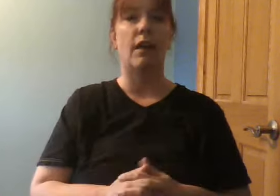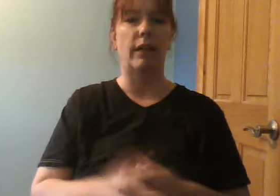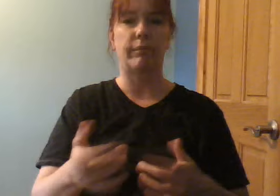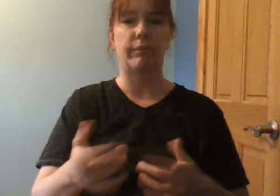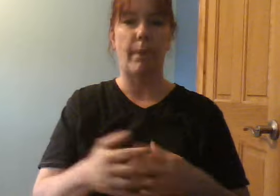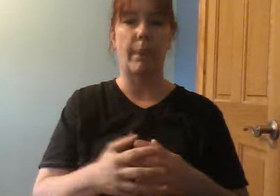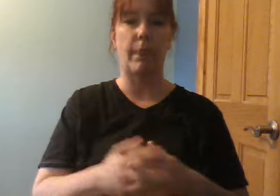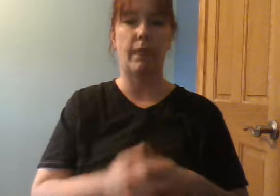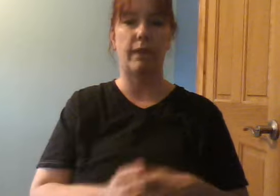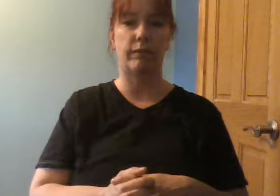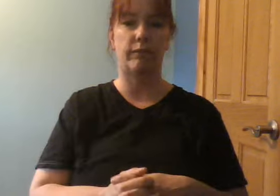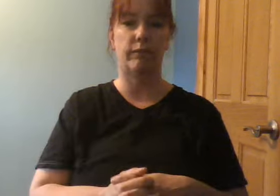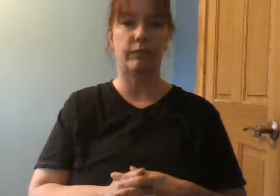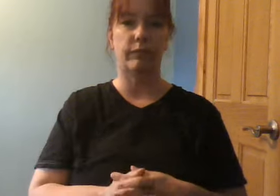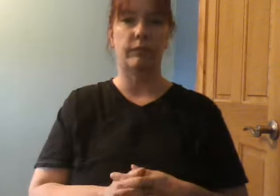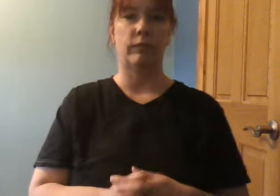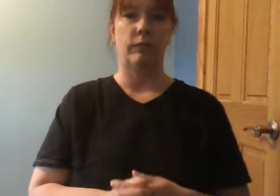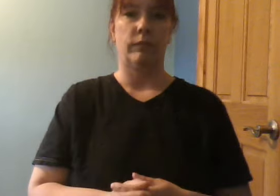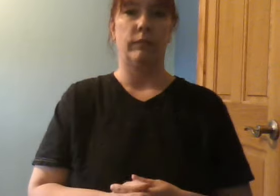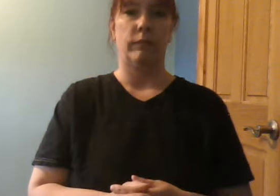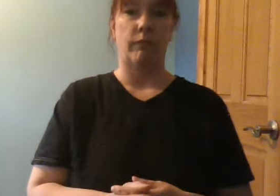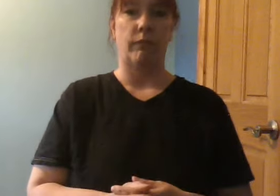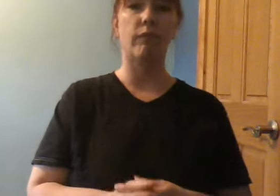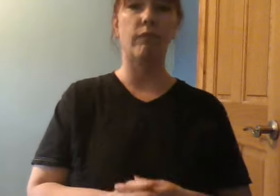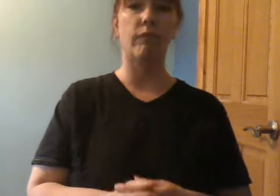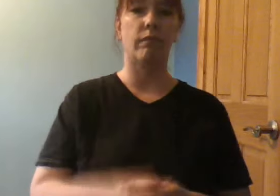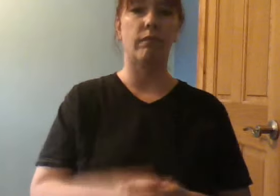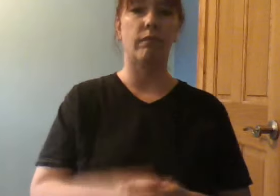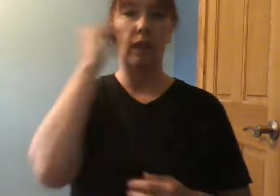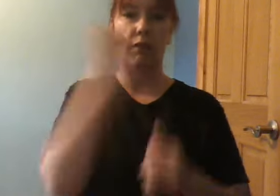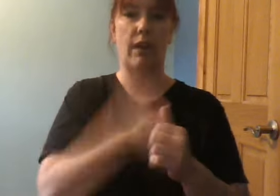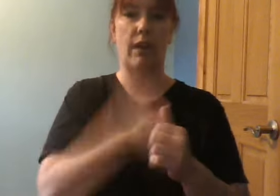interface on it, you've already got that technology. If anybody has used it, have you ever been up to the big